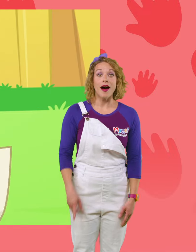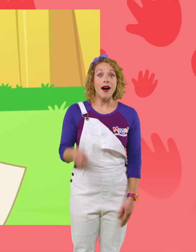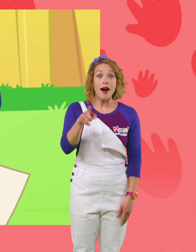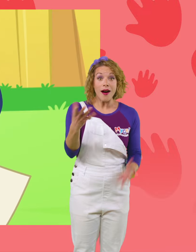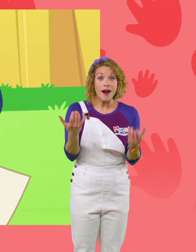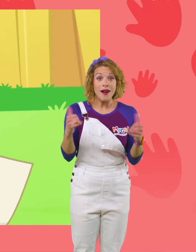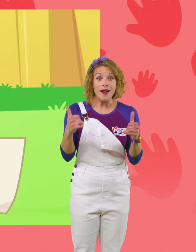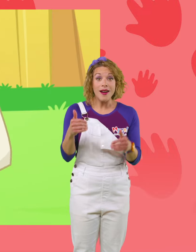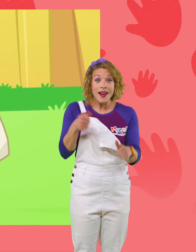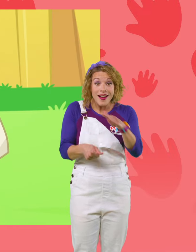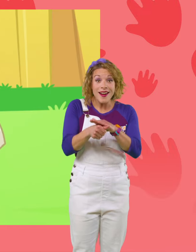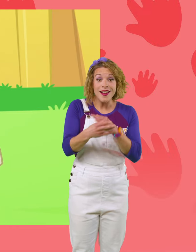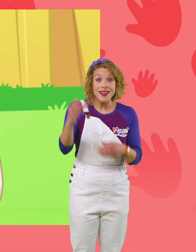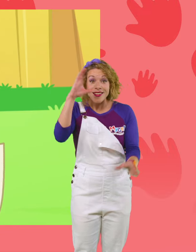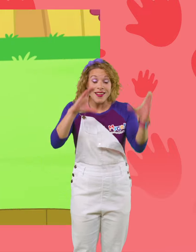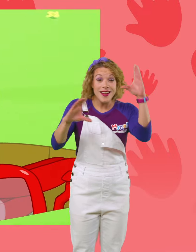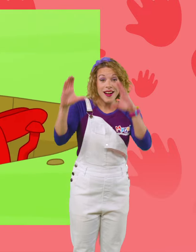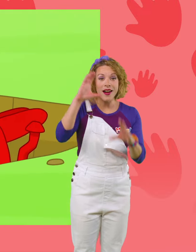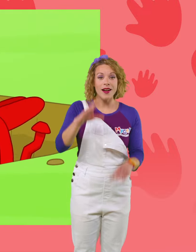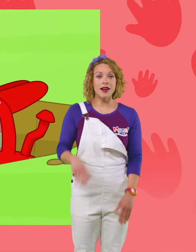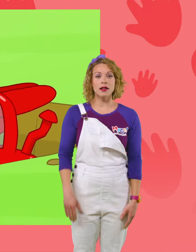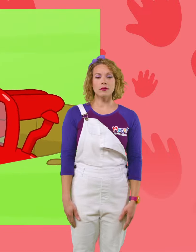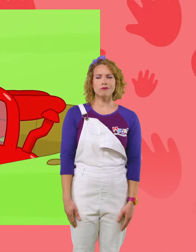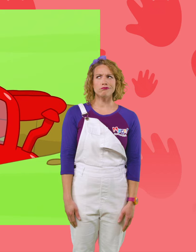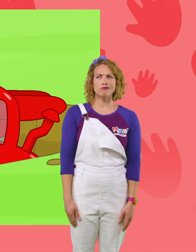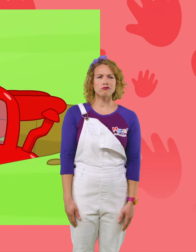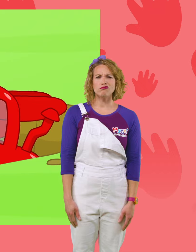Do you want to play hide and seek?